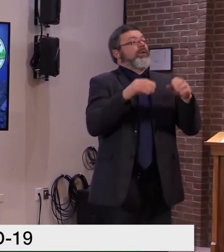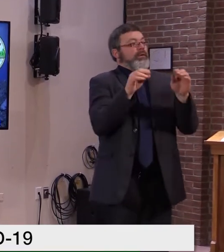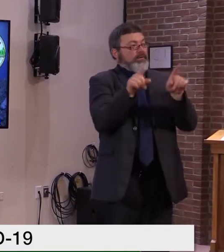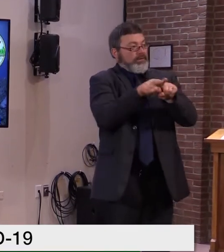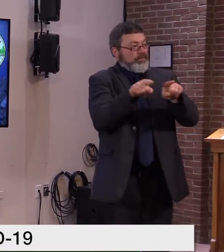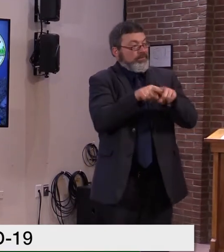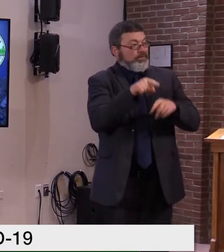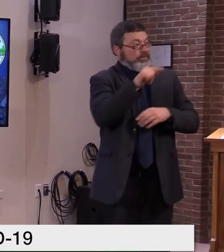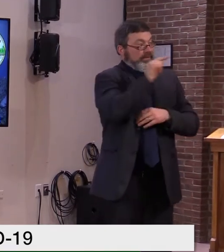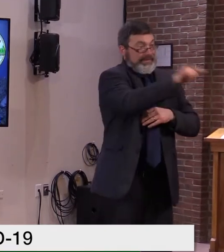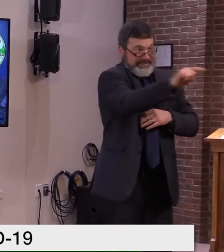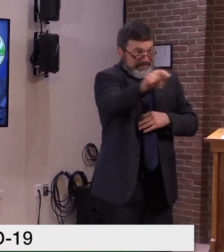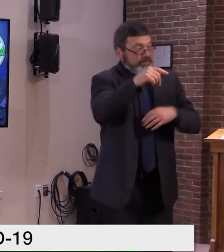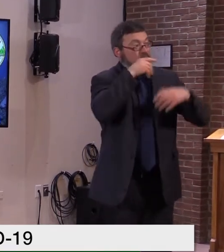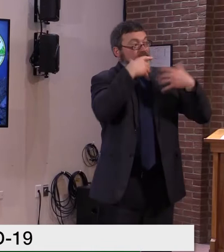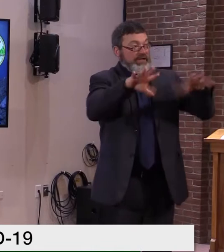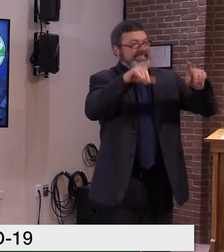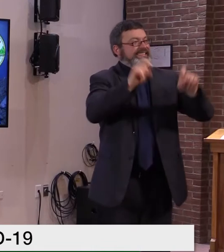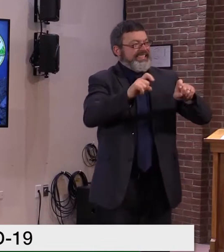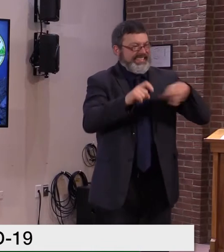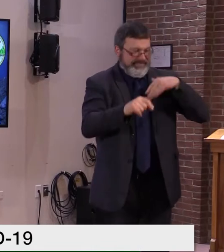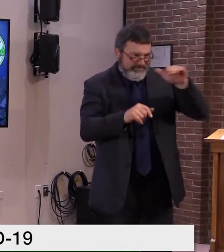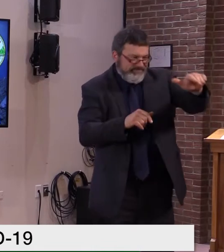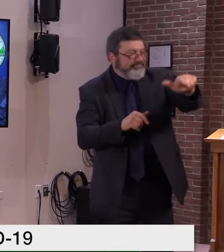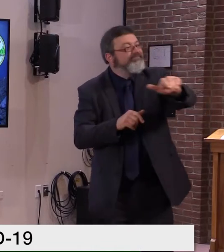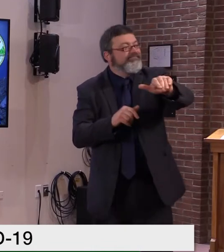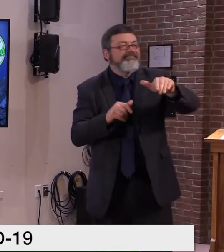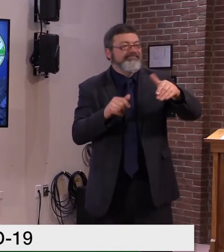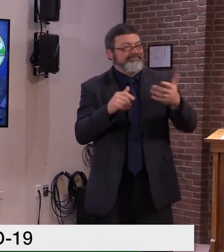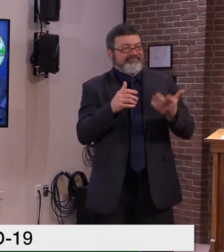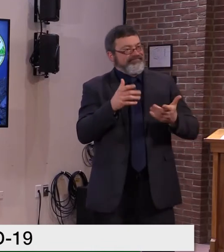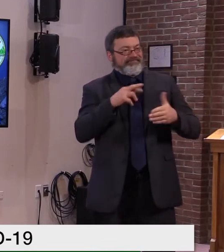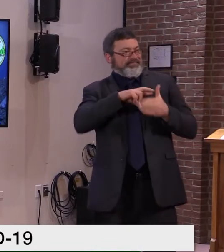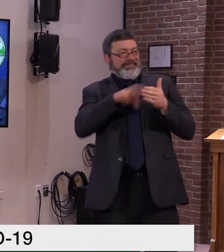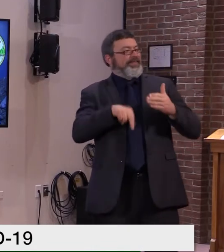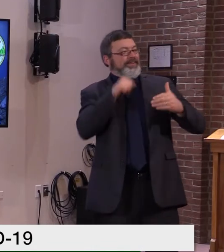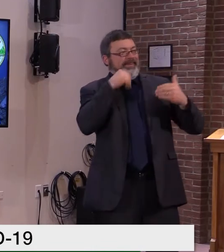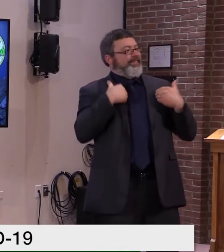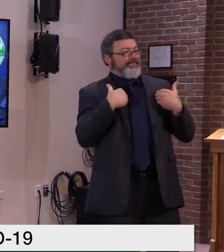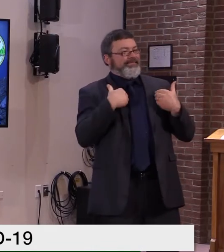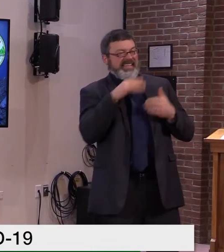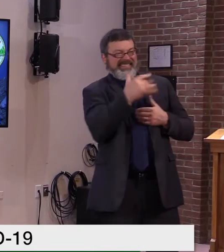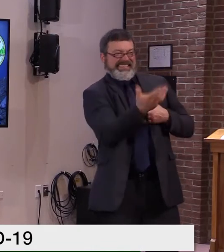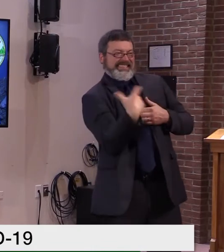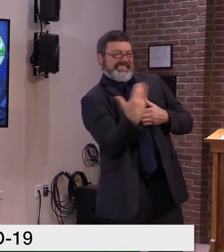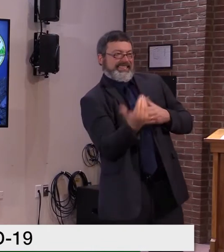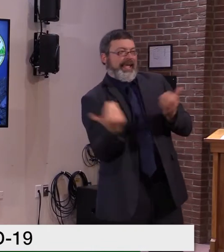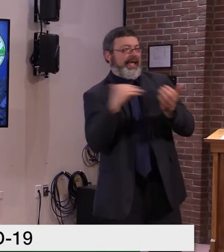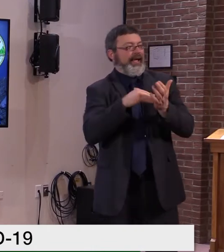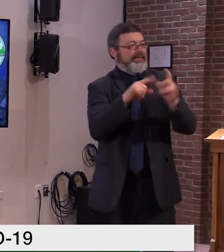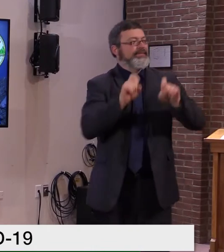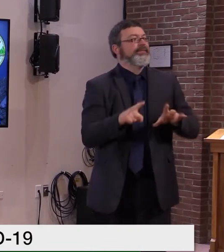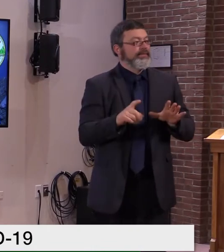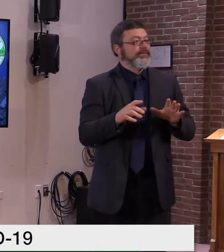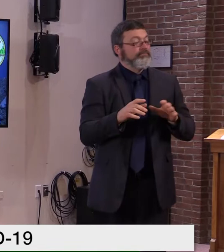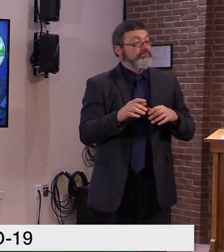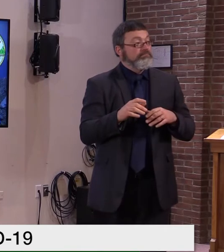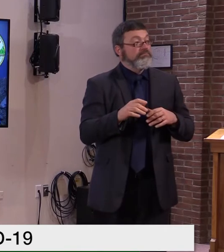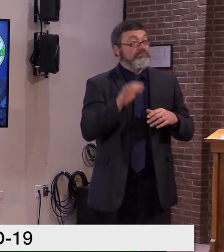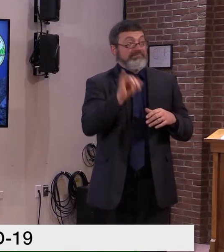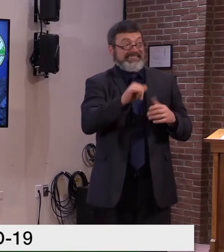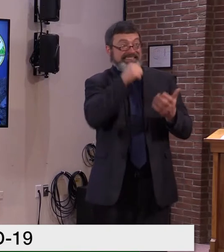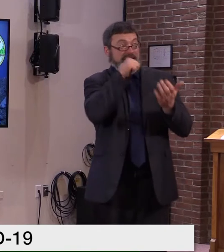be retested. Compounding the problem was the letter informing them of the incident listed all the